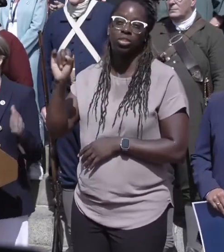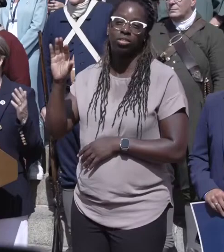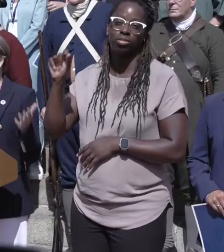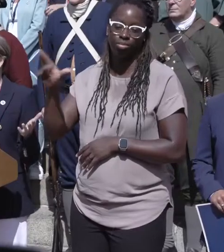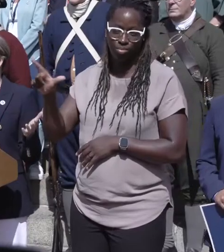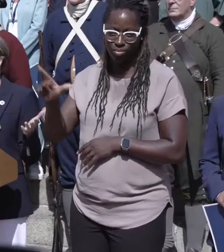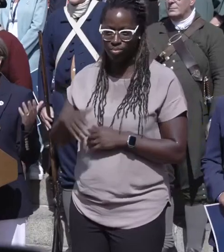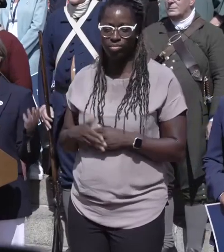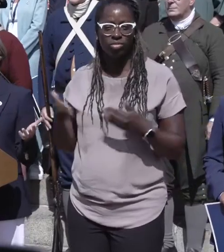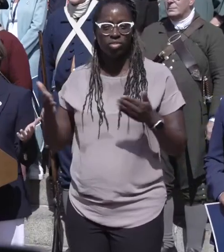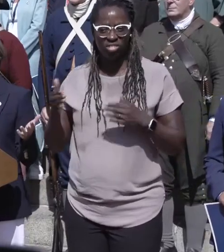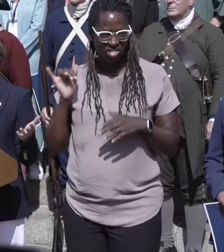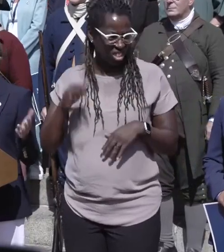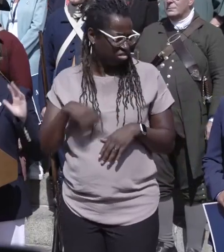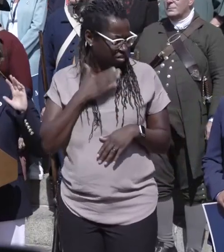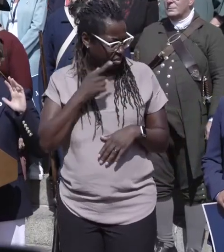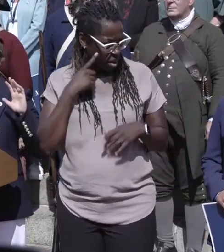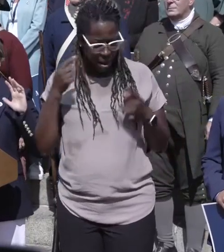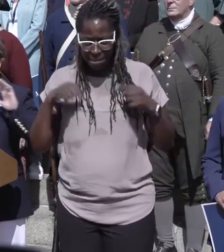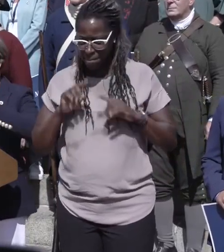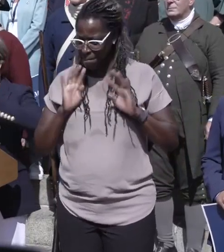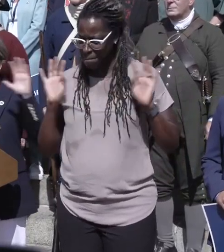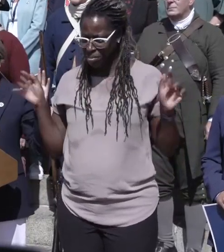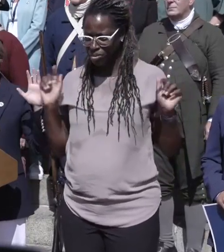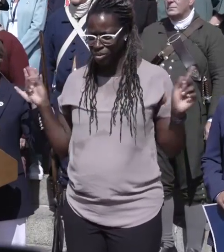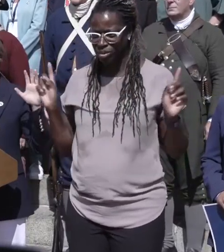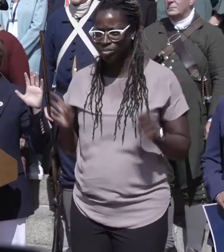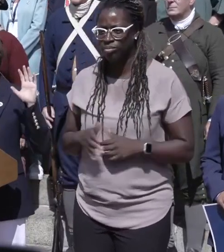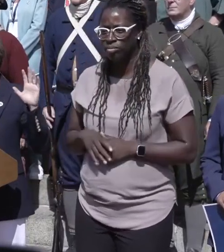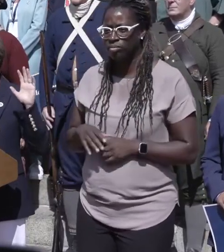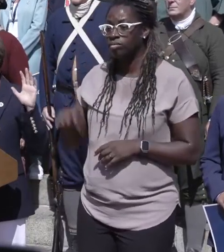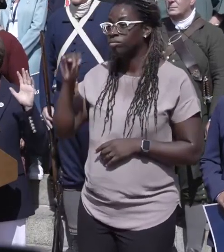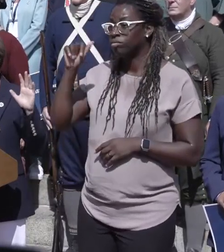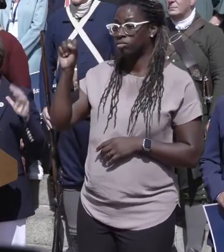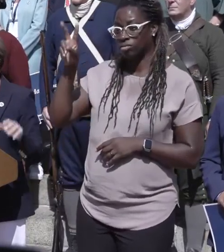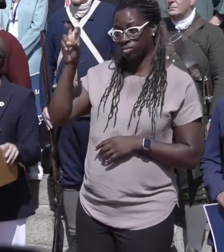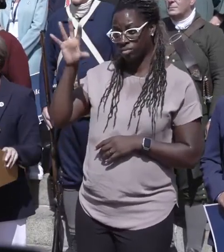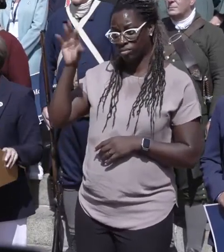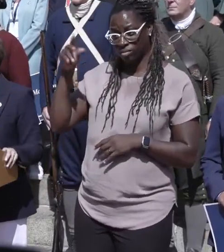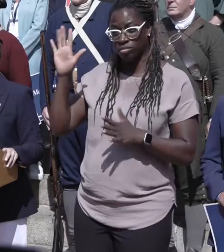So look, Massachusetts 250, this is going to be an ongoing